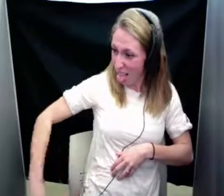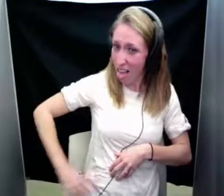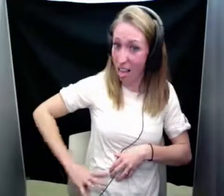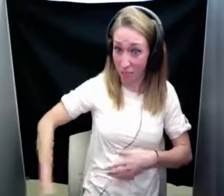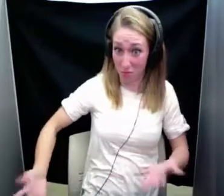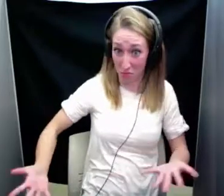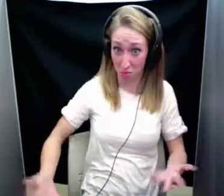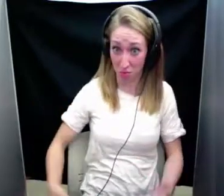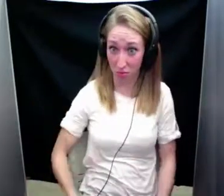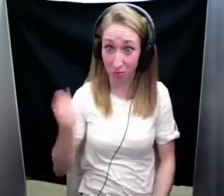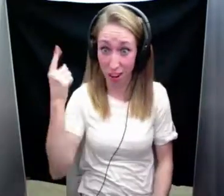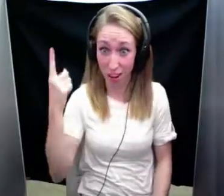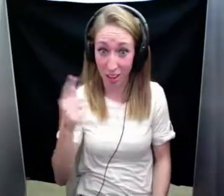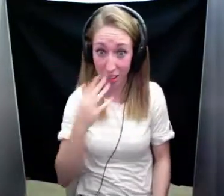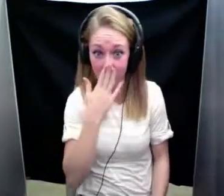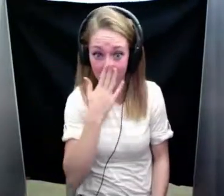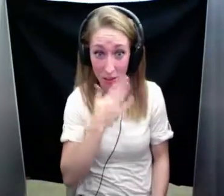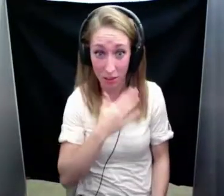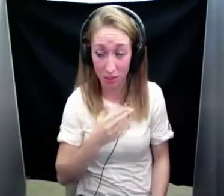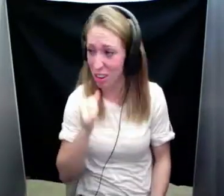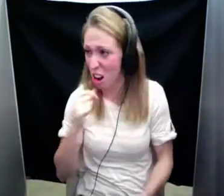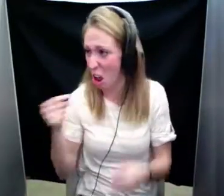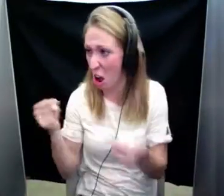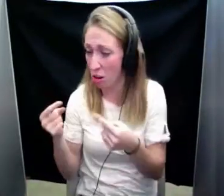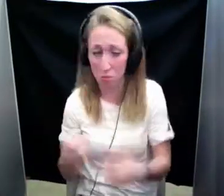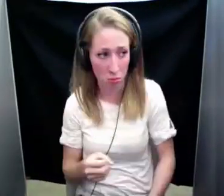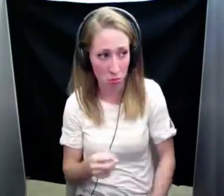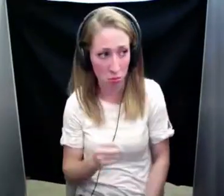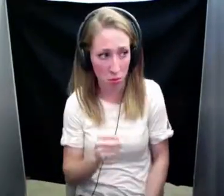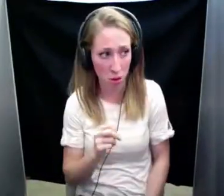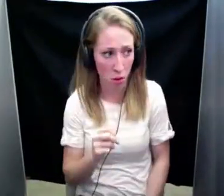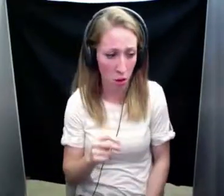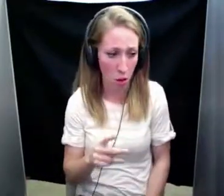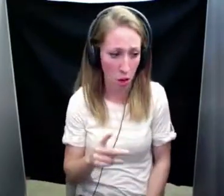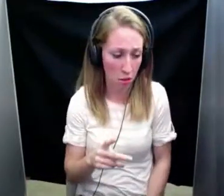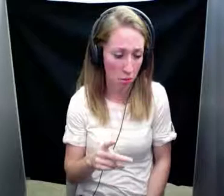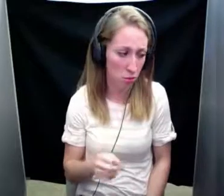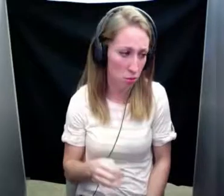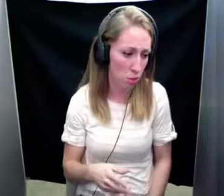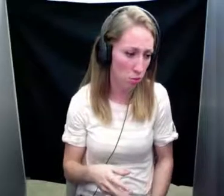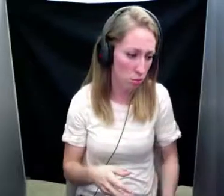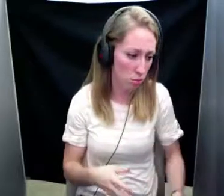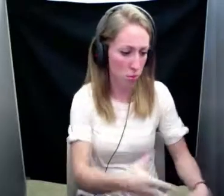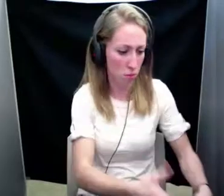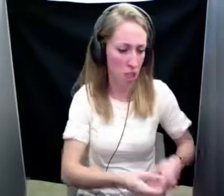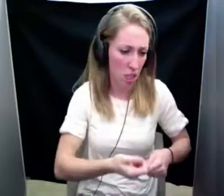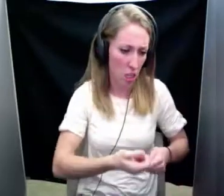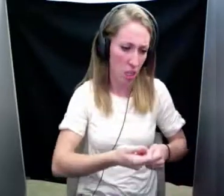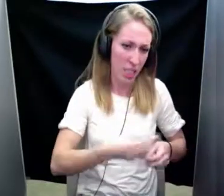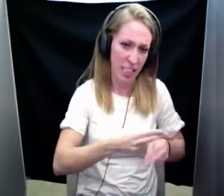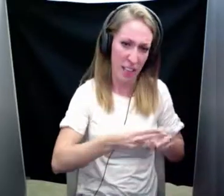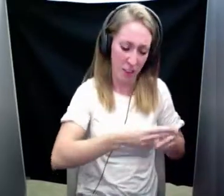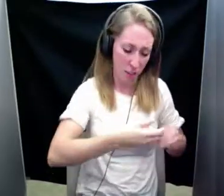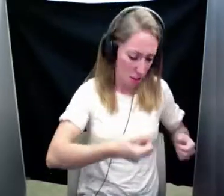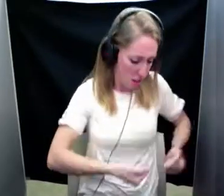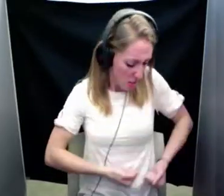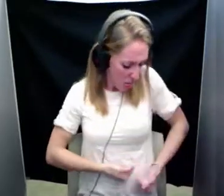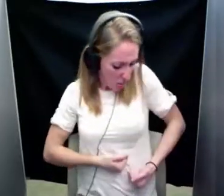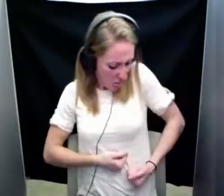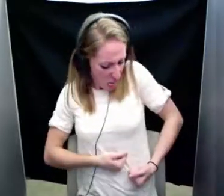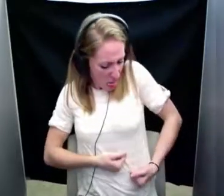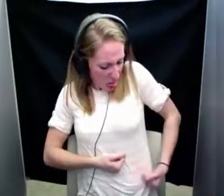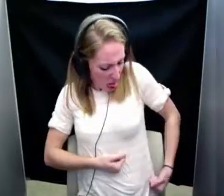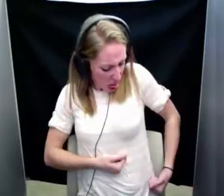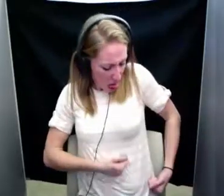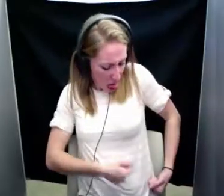think so. Oh, said the troll, and of course he didn't want to be a lesser man, so he got out his knife, he put it to his stomach, and he